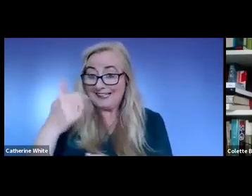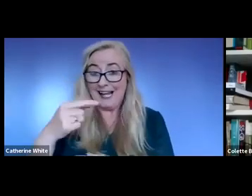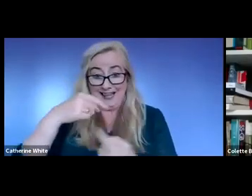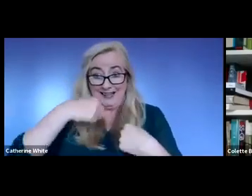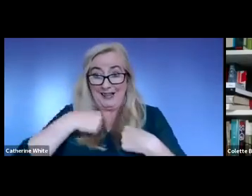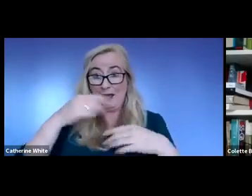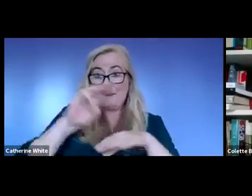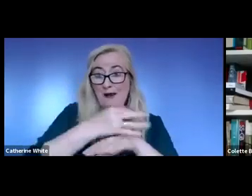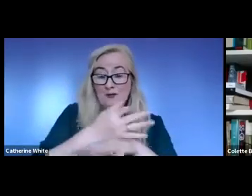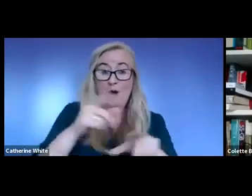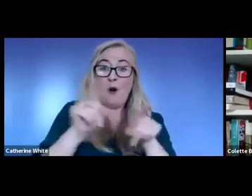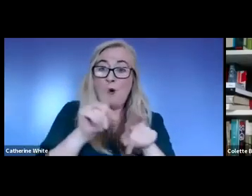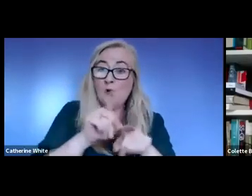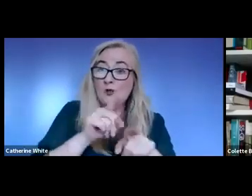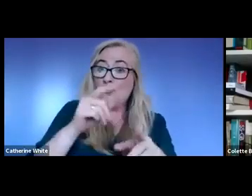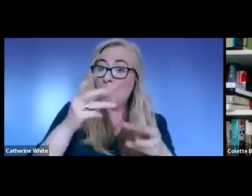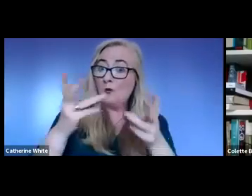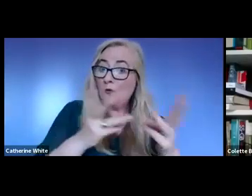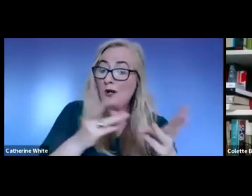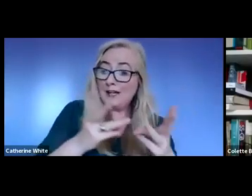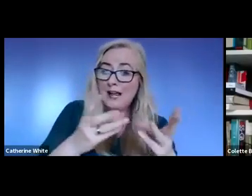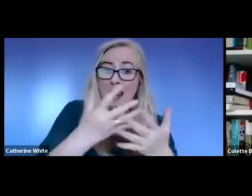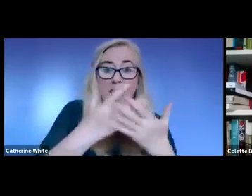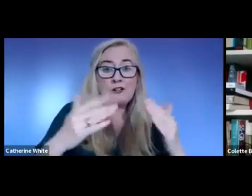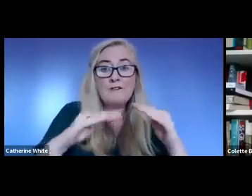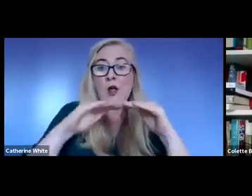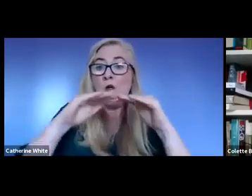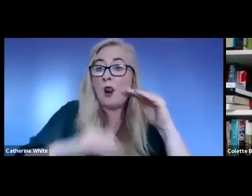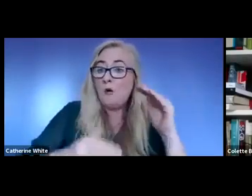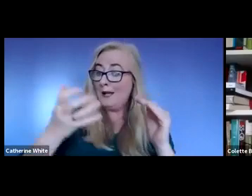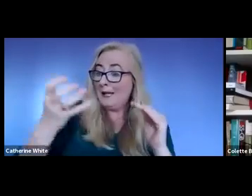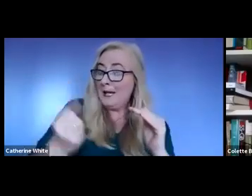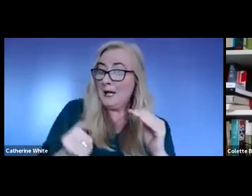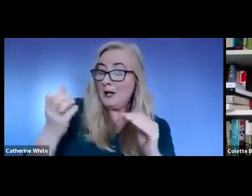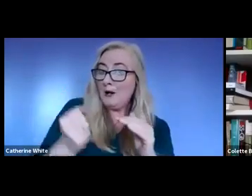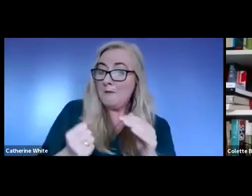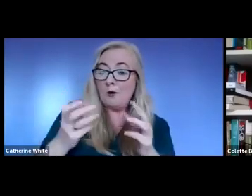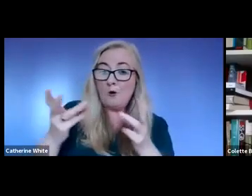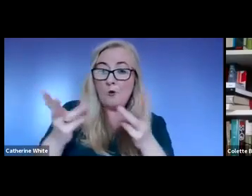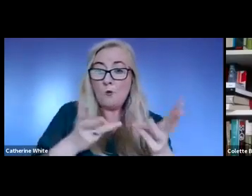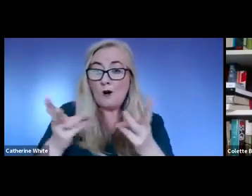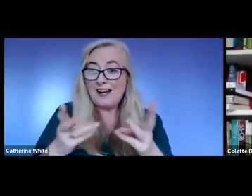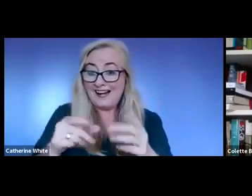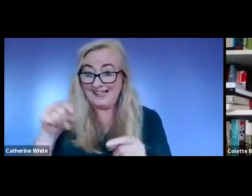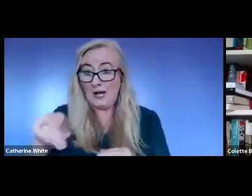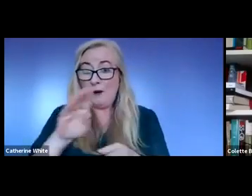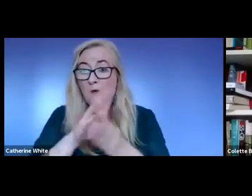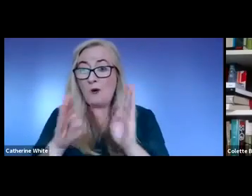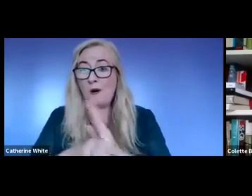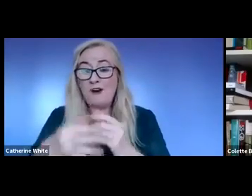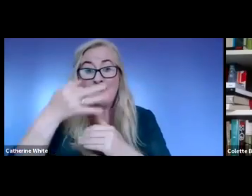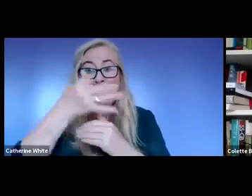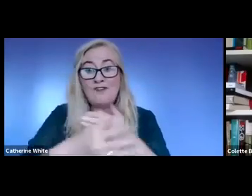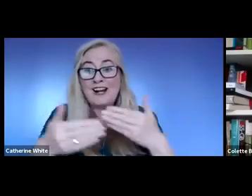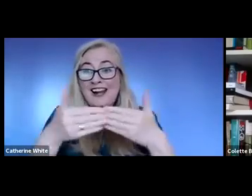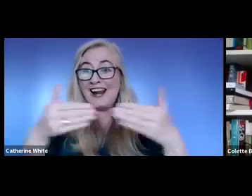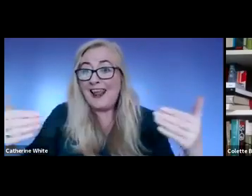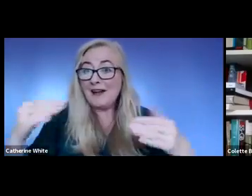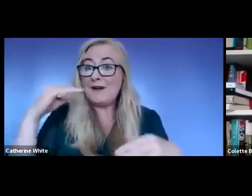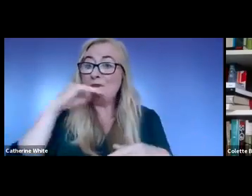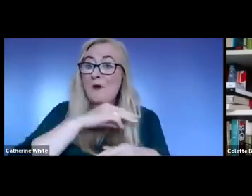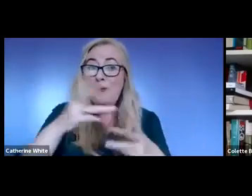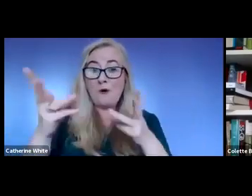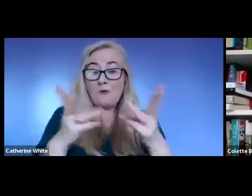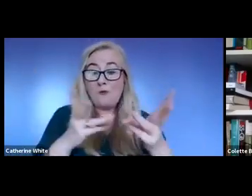working. And many of low-income workers are actually these frontline essential service providers that